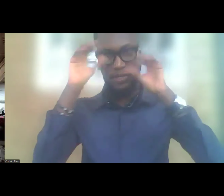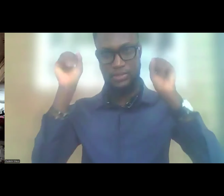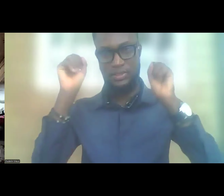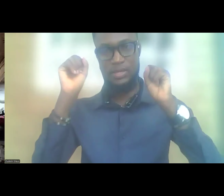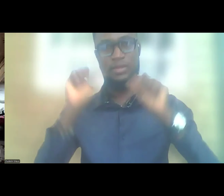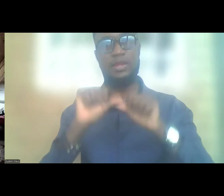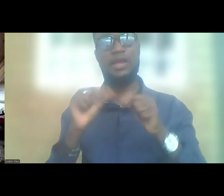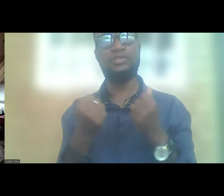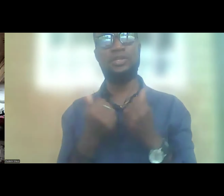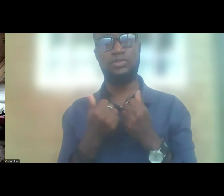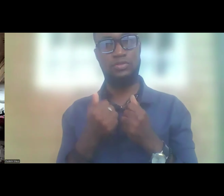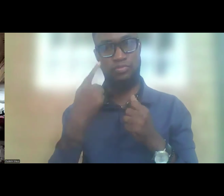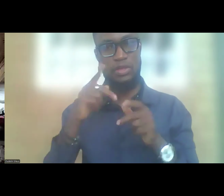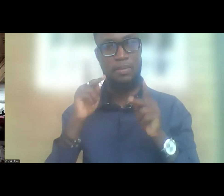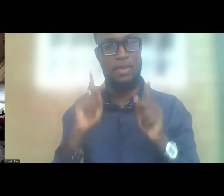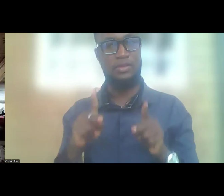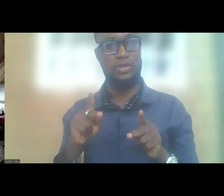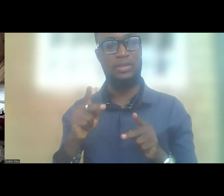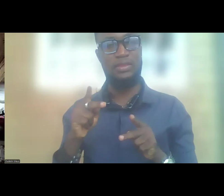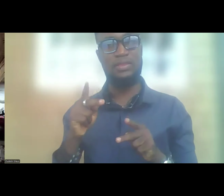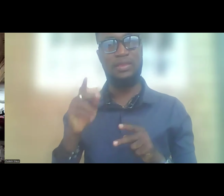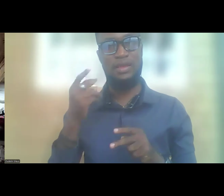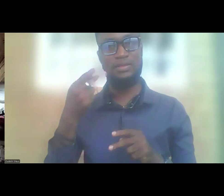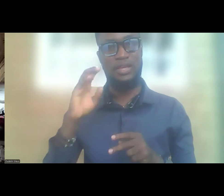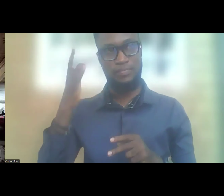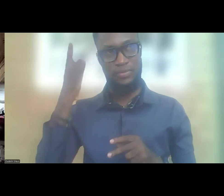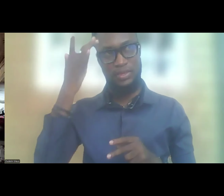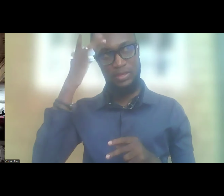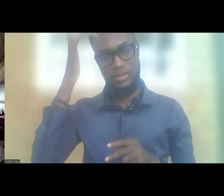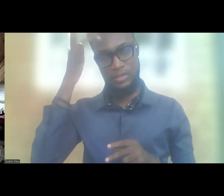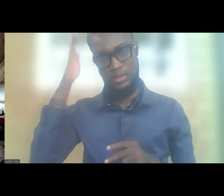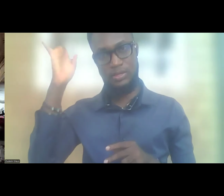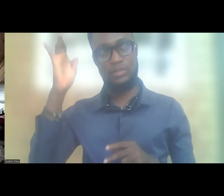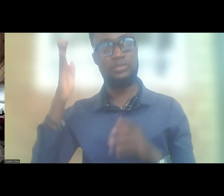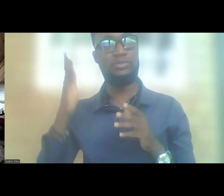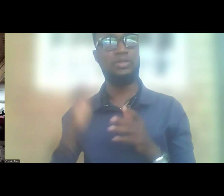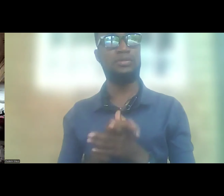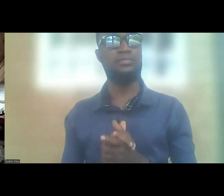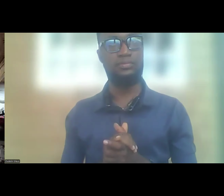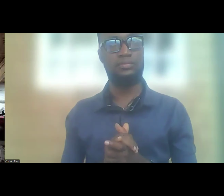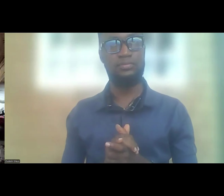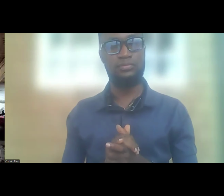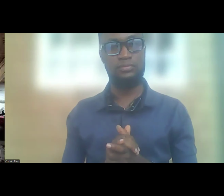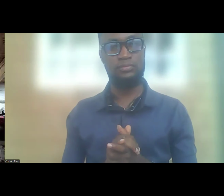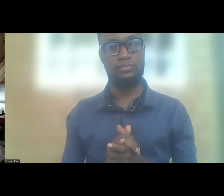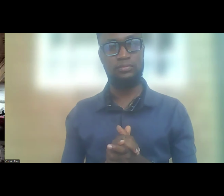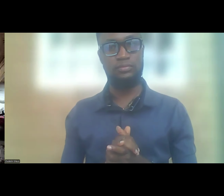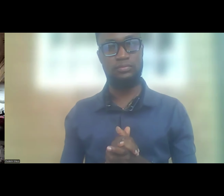Thank you so much. Hello, my name is Lynn Chari. I am a project coordinator